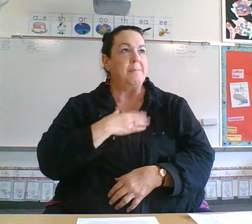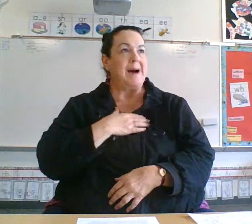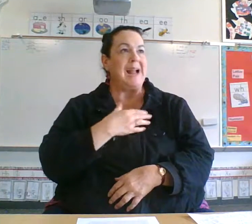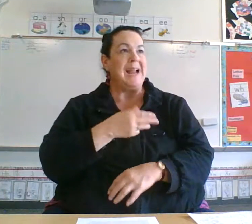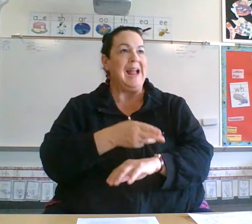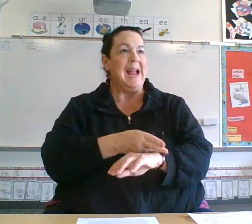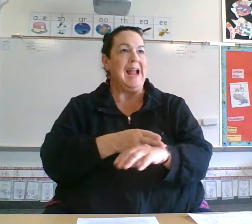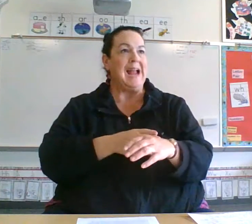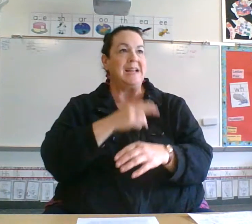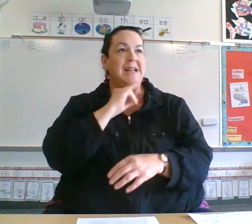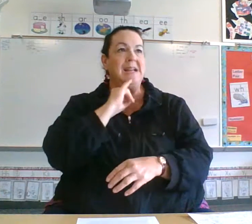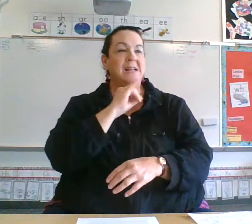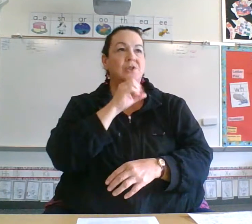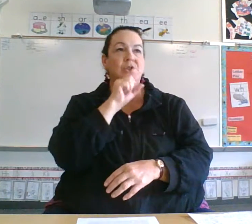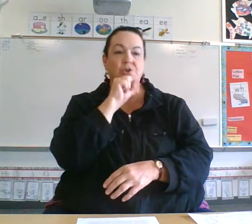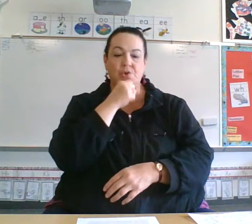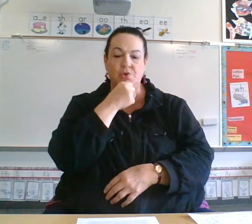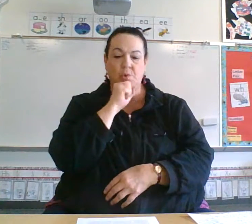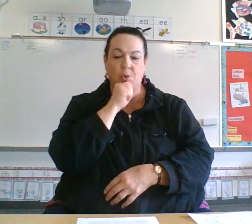My hand is sore.